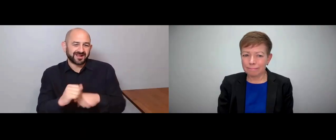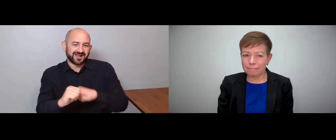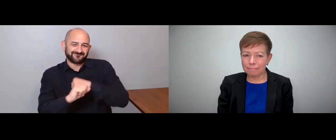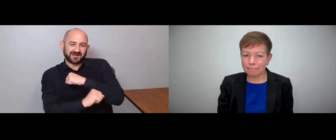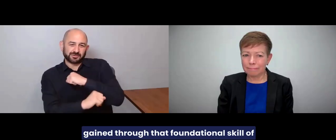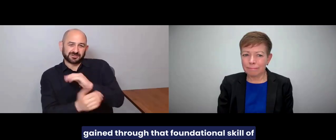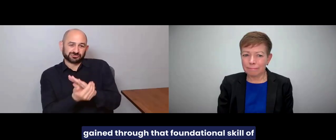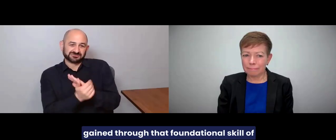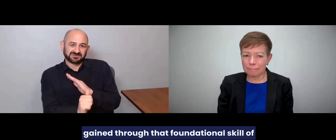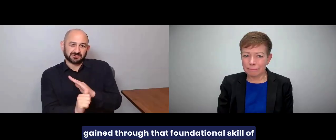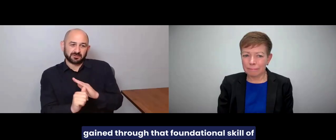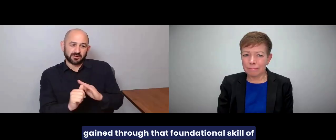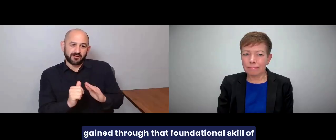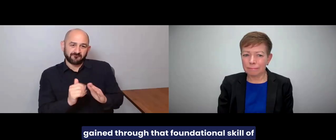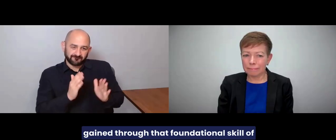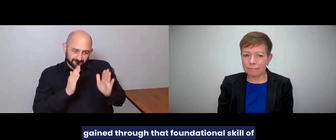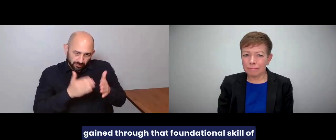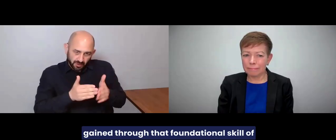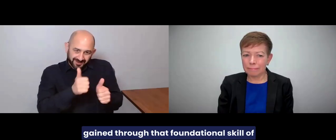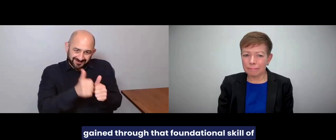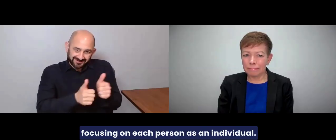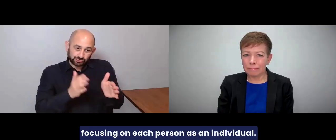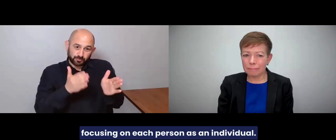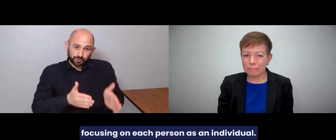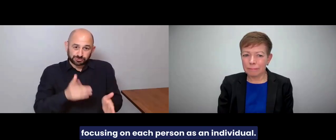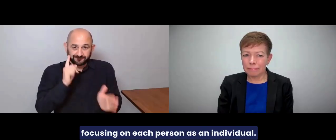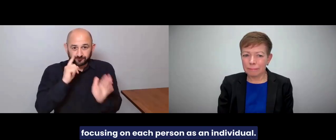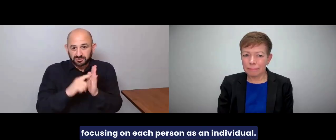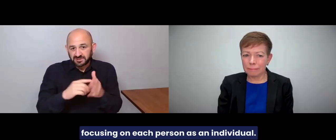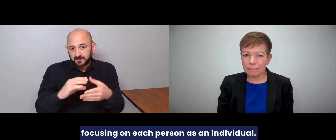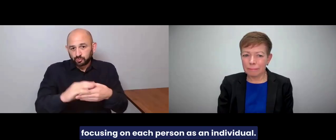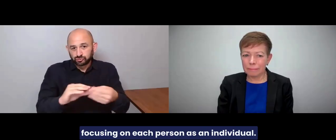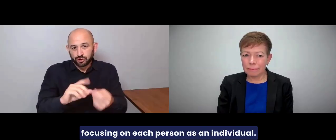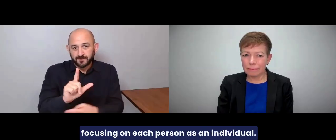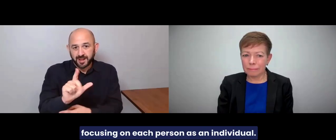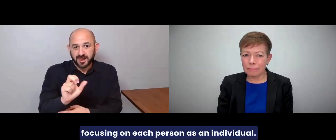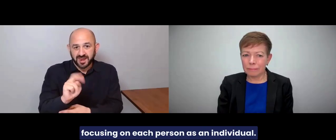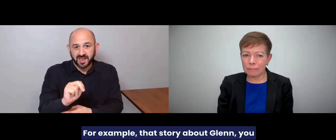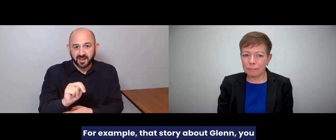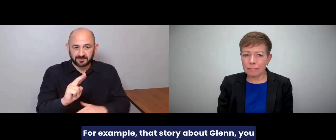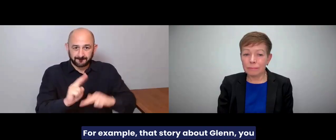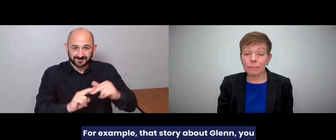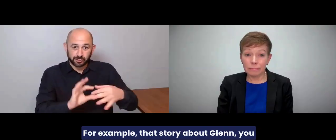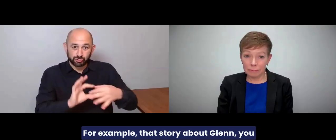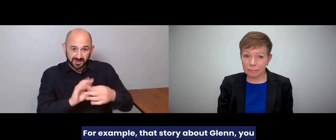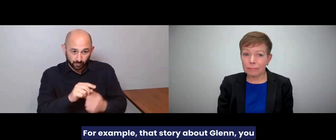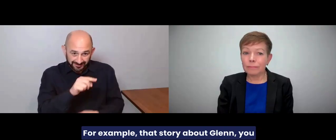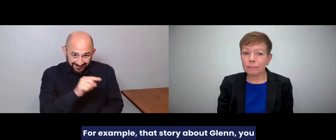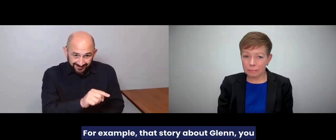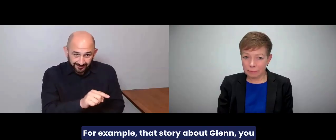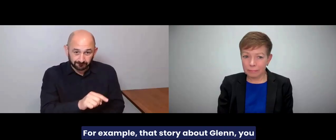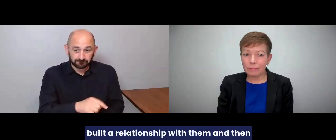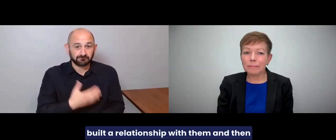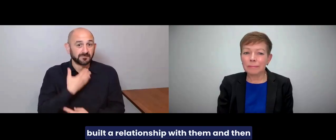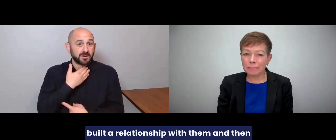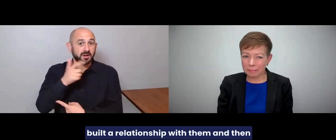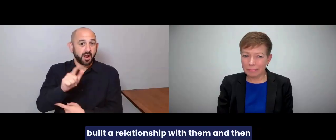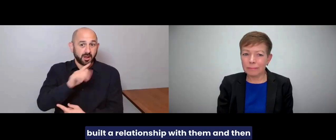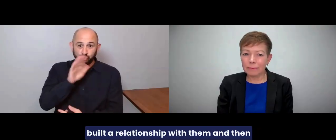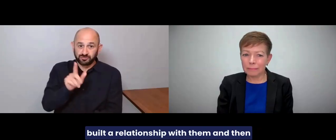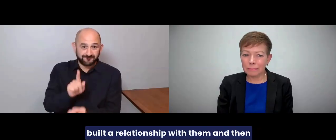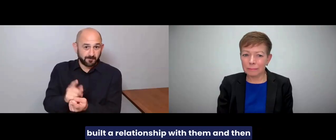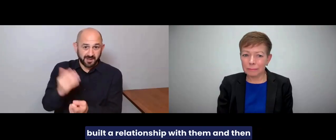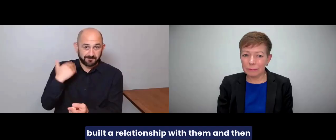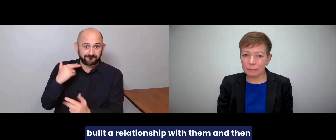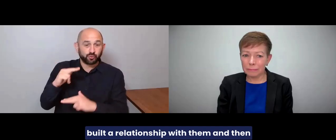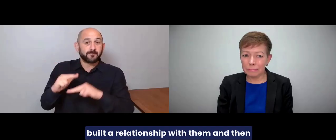support gained through that foundational skill of focusing on each person as an individual. For example, that story about Glenn, you built a relationship